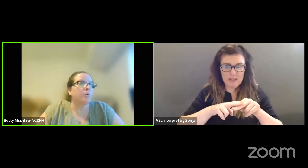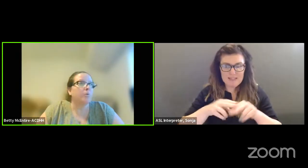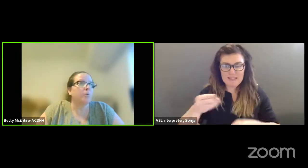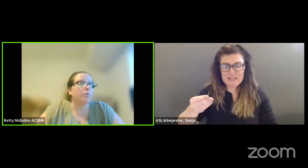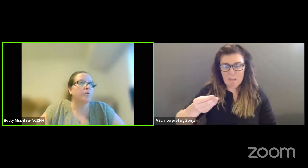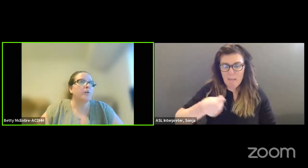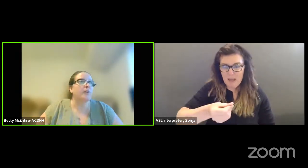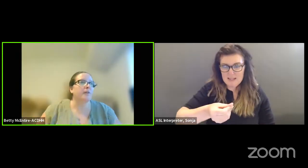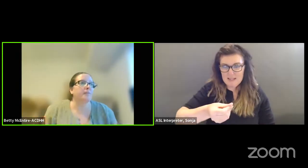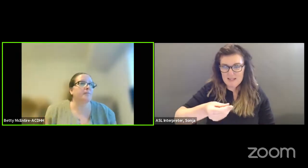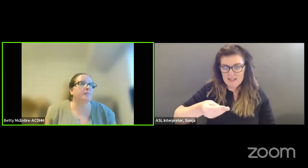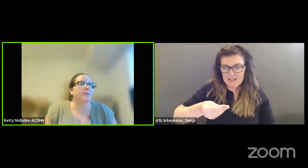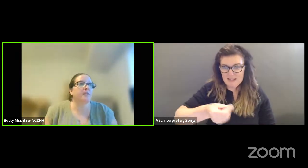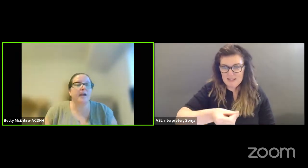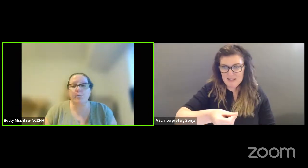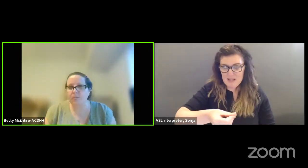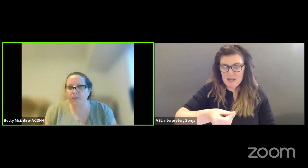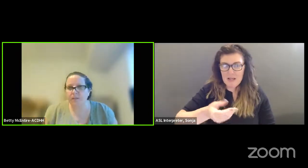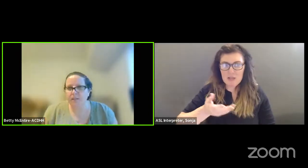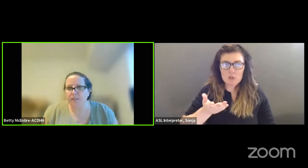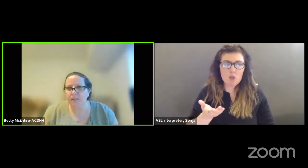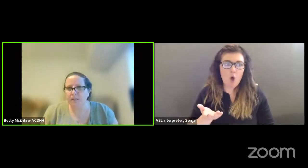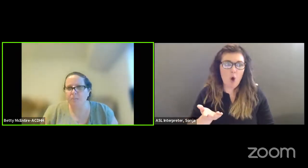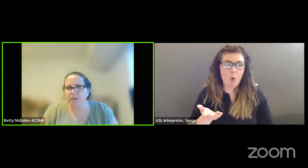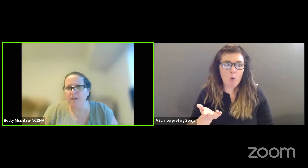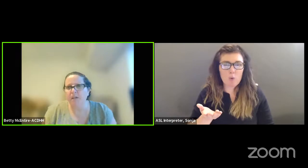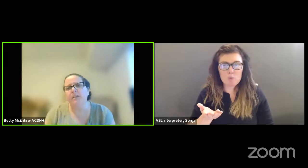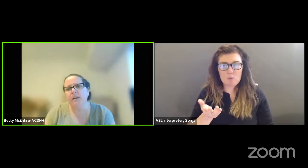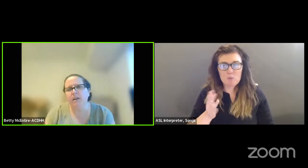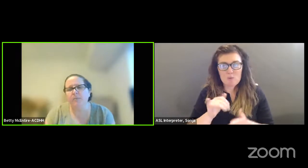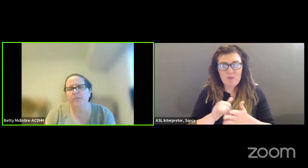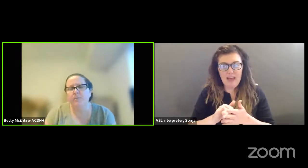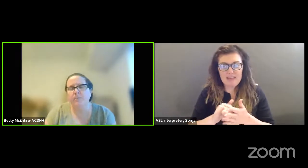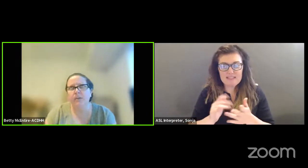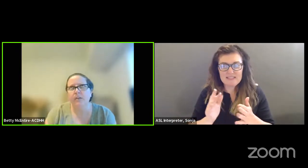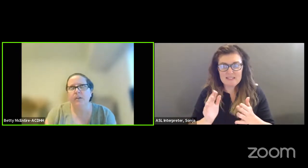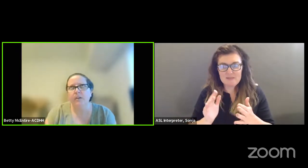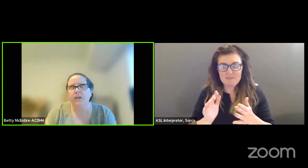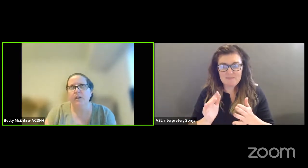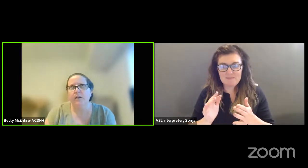So that would be a big